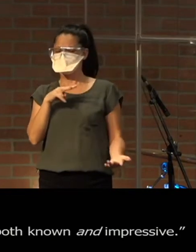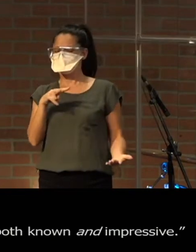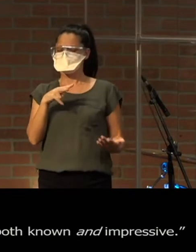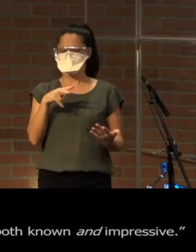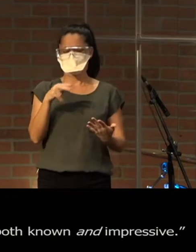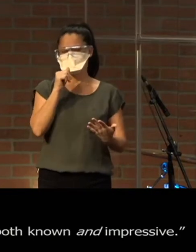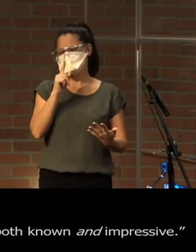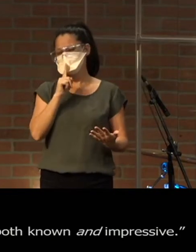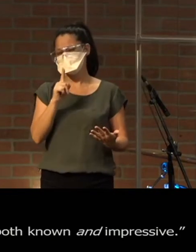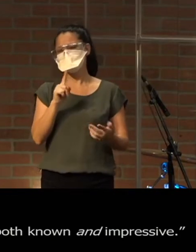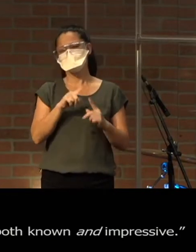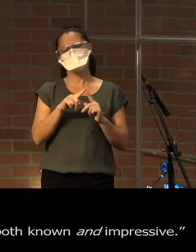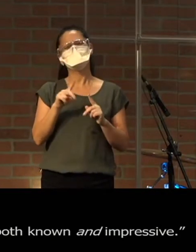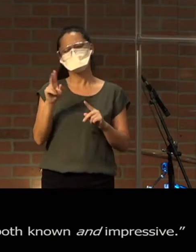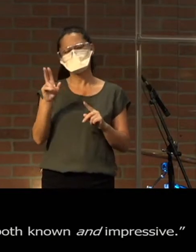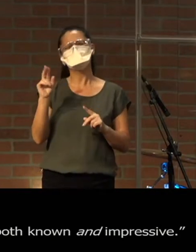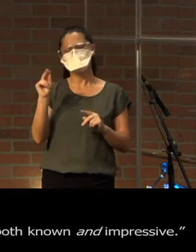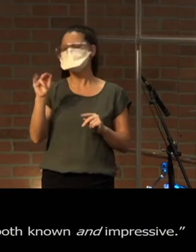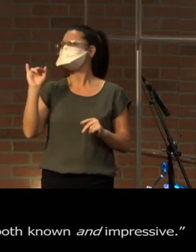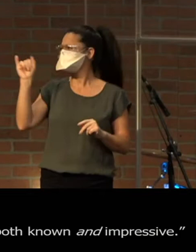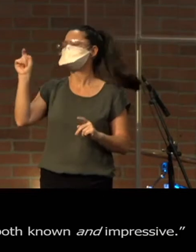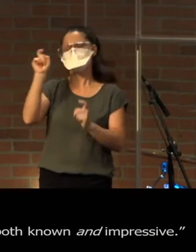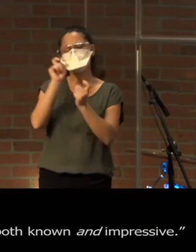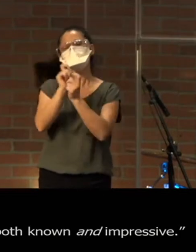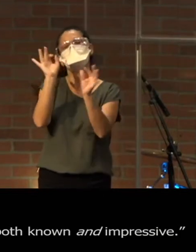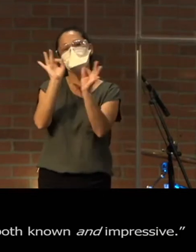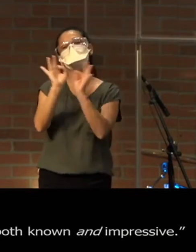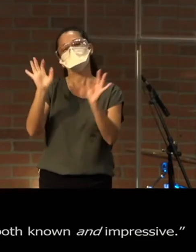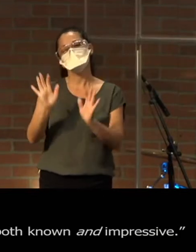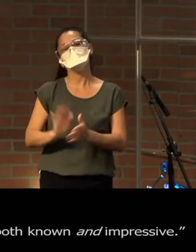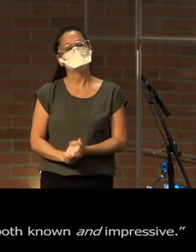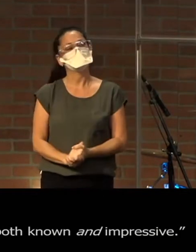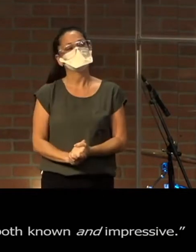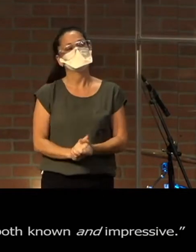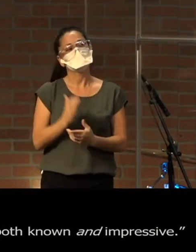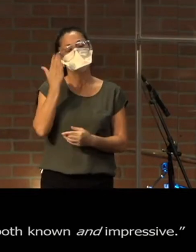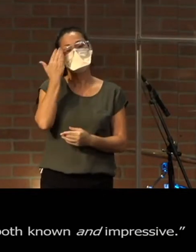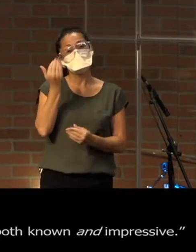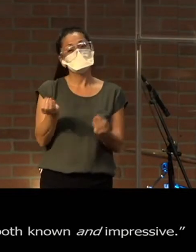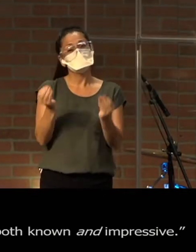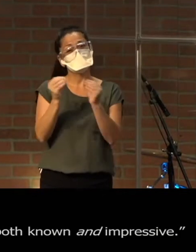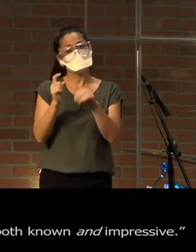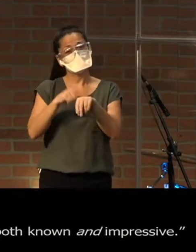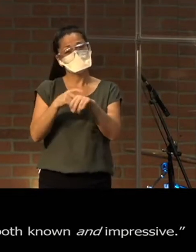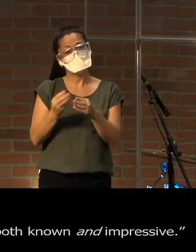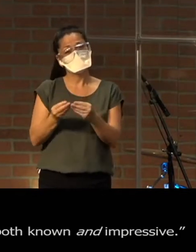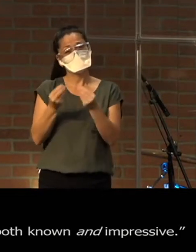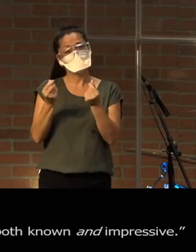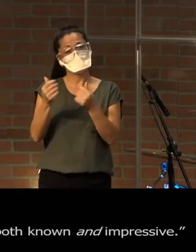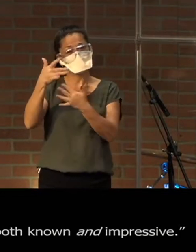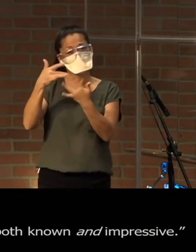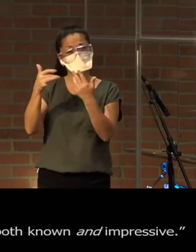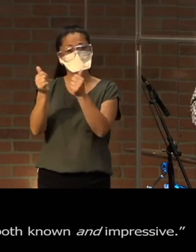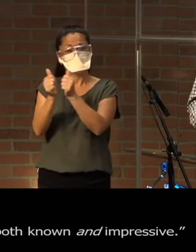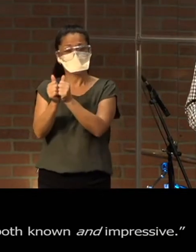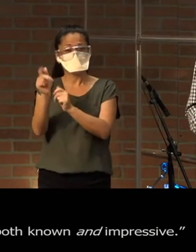I realized, no, this is spot on. Because the more time we spend around other